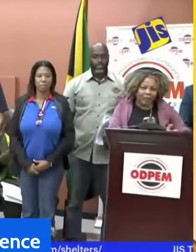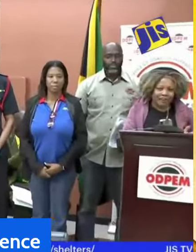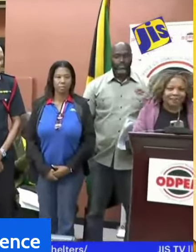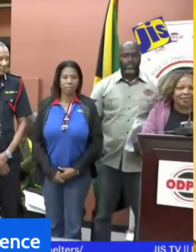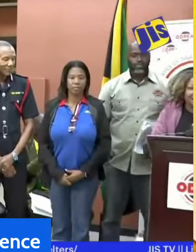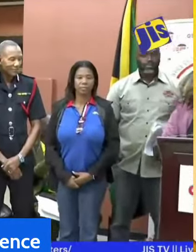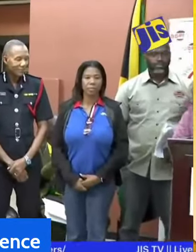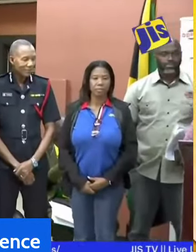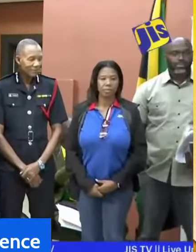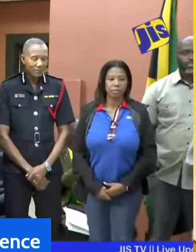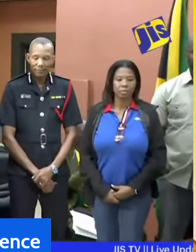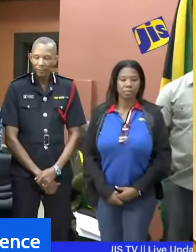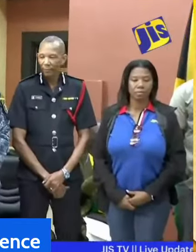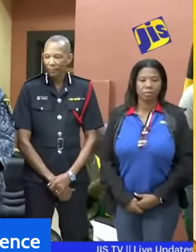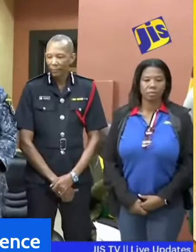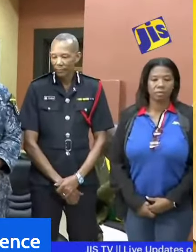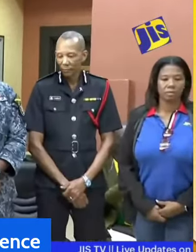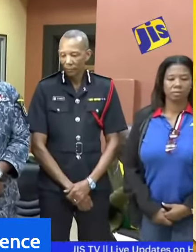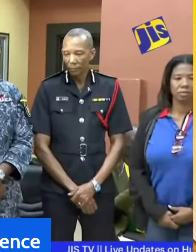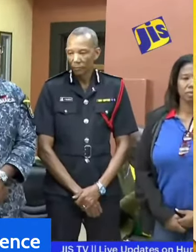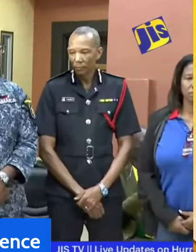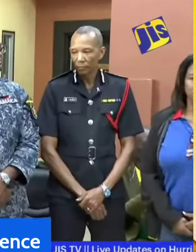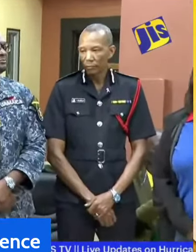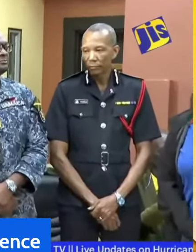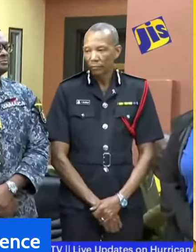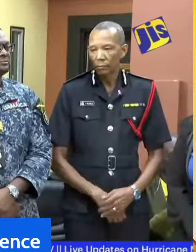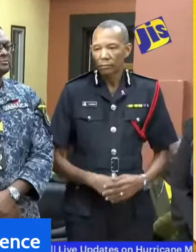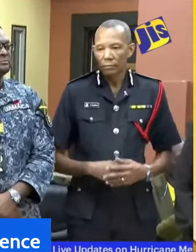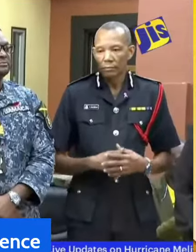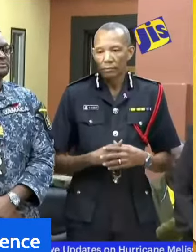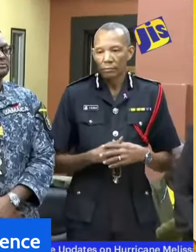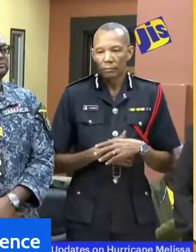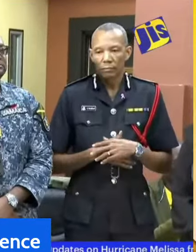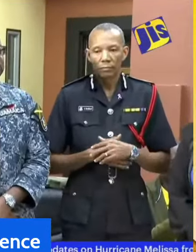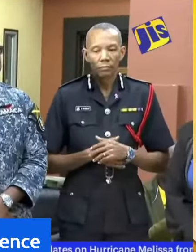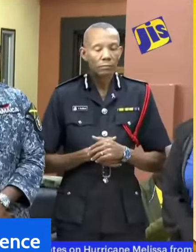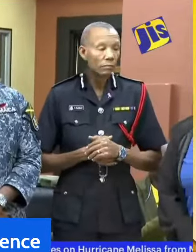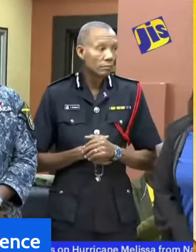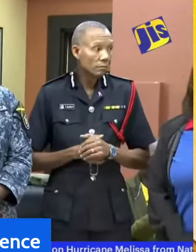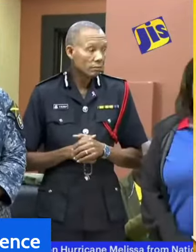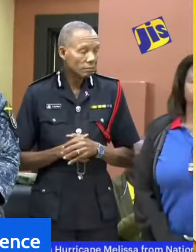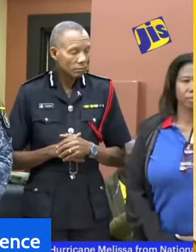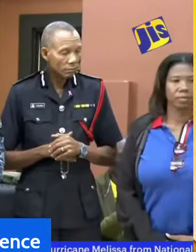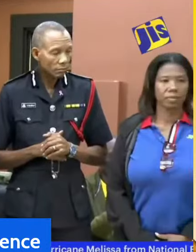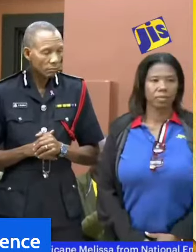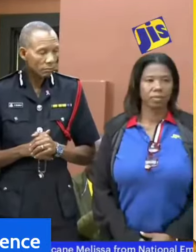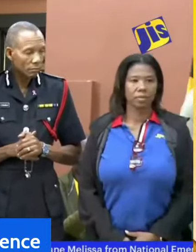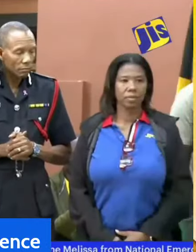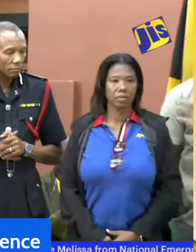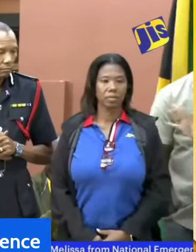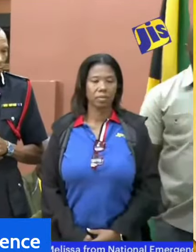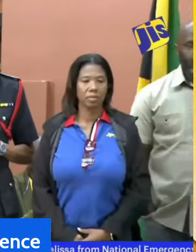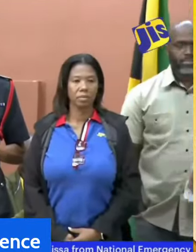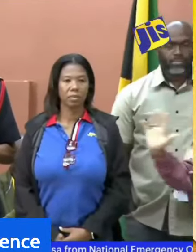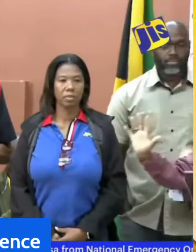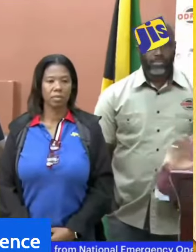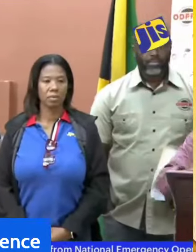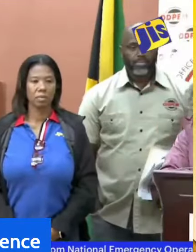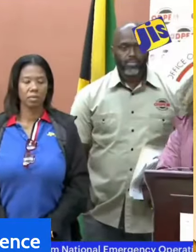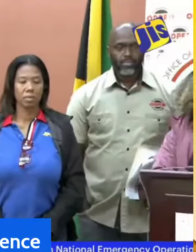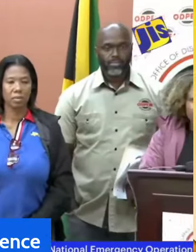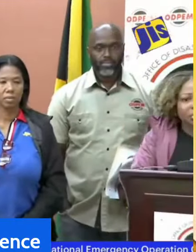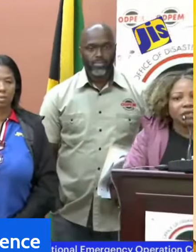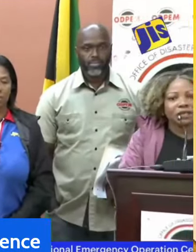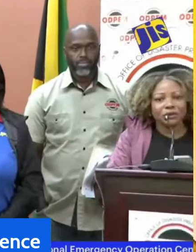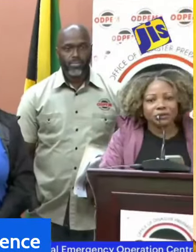going west. And so we have up to the minute information right here, and it goes out to the parish coordinators through these